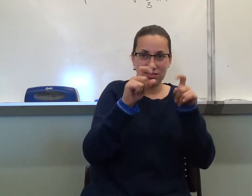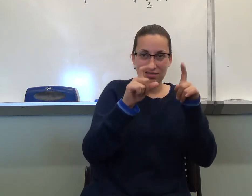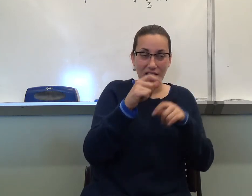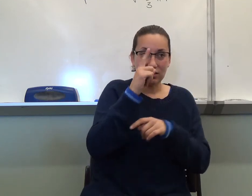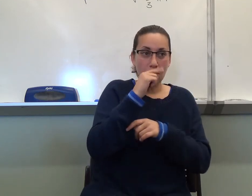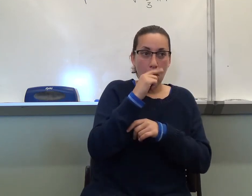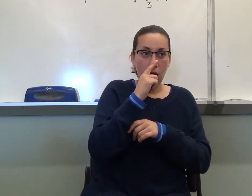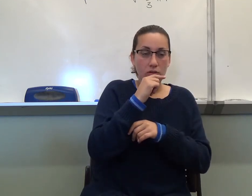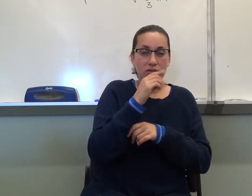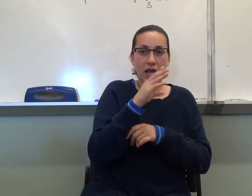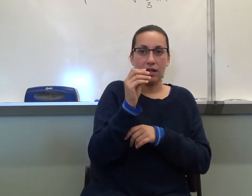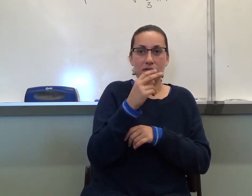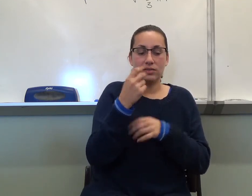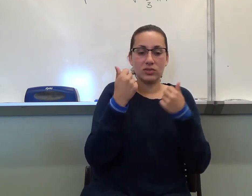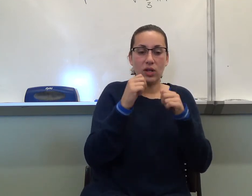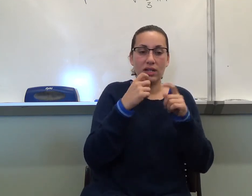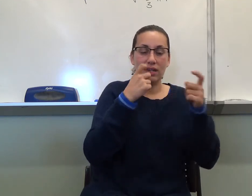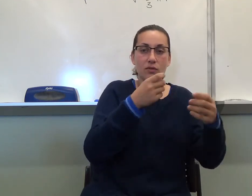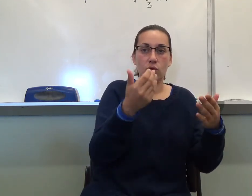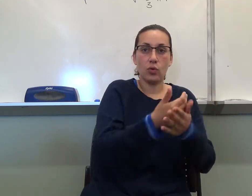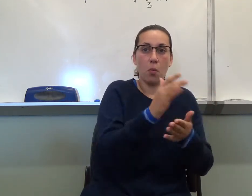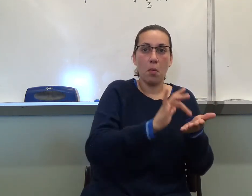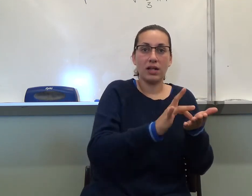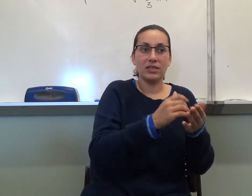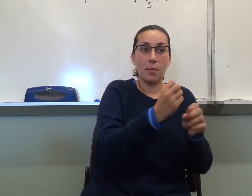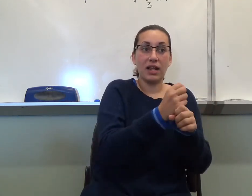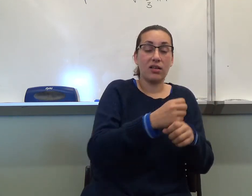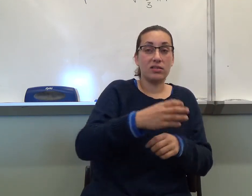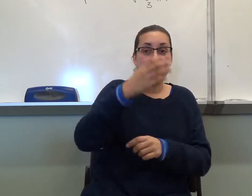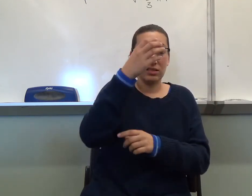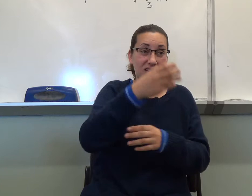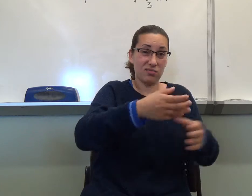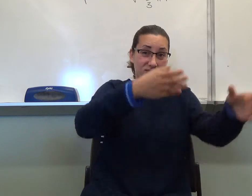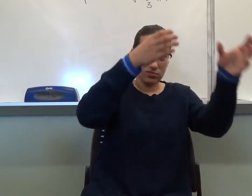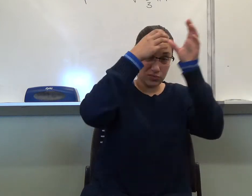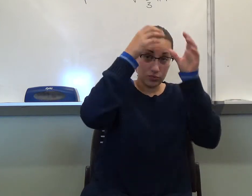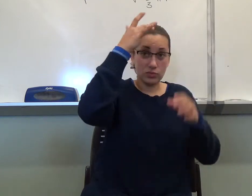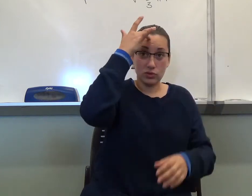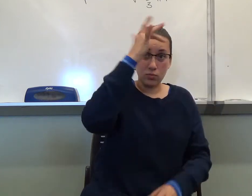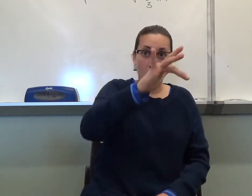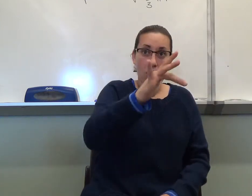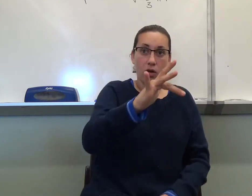huh? Horizontal is perfectly okay. Horizontal bar graph is considered fine.